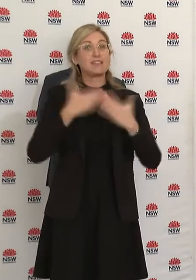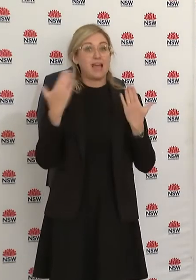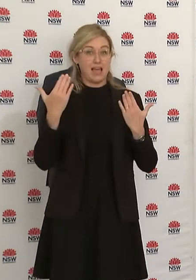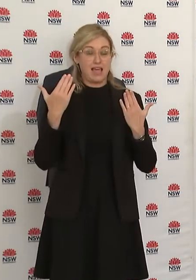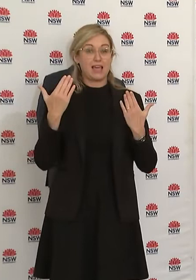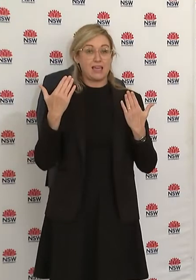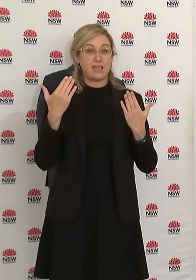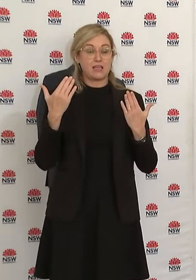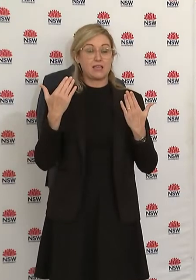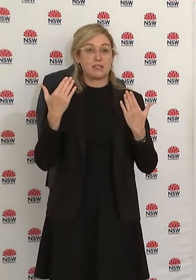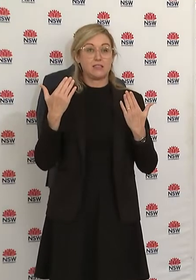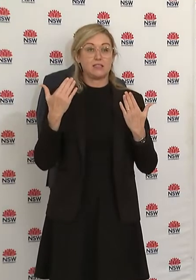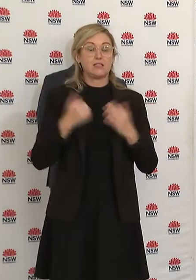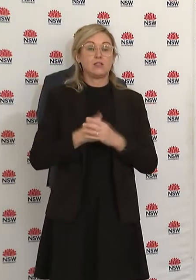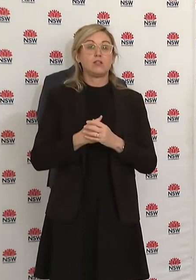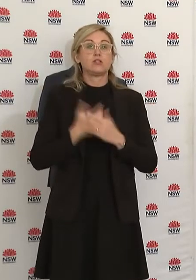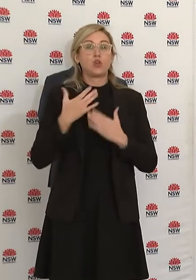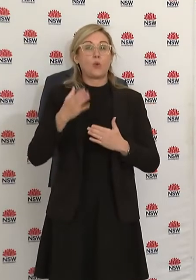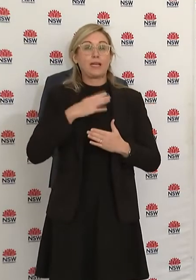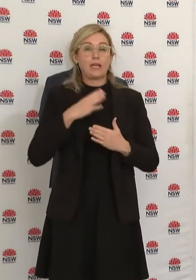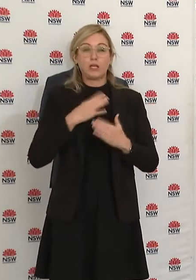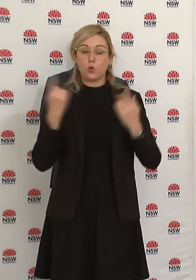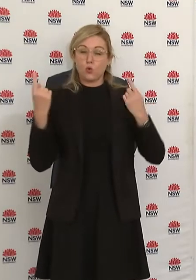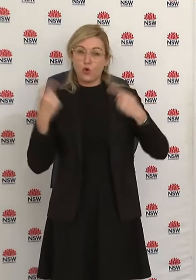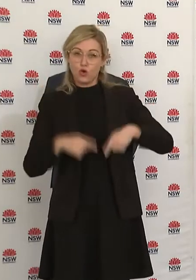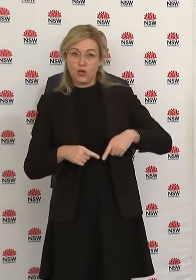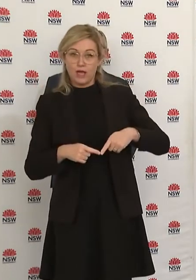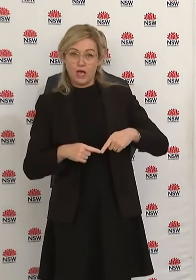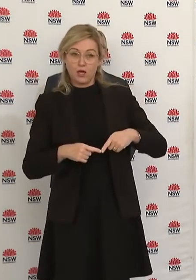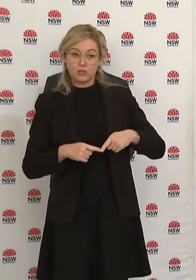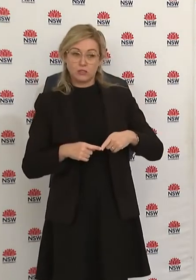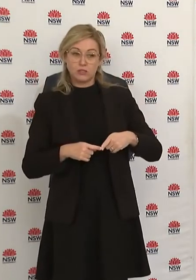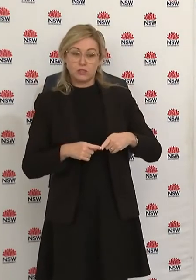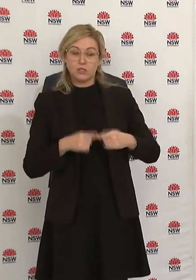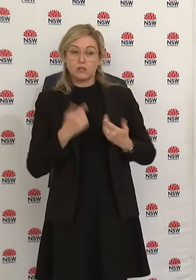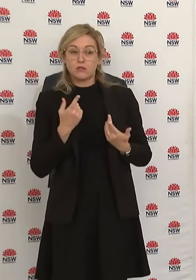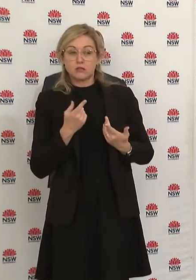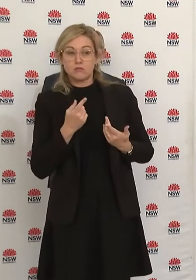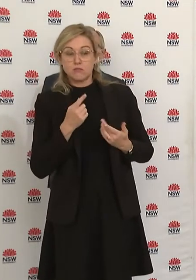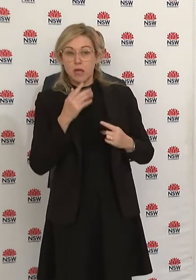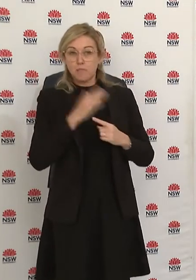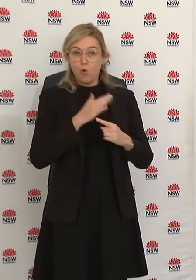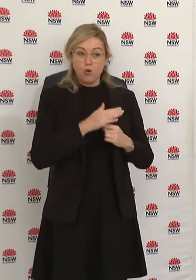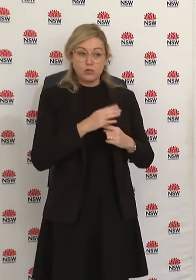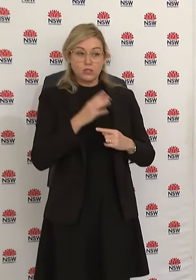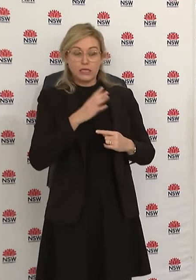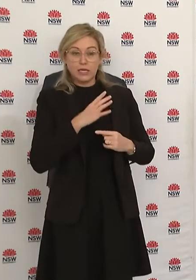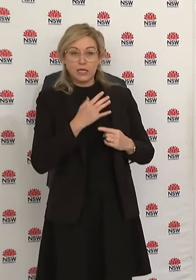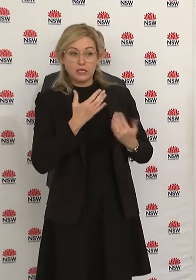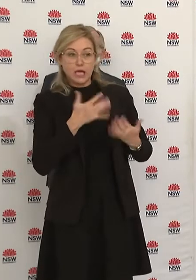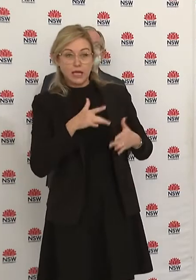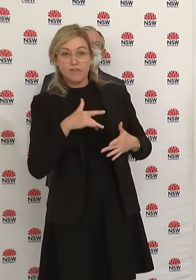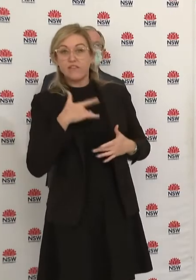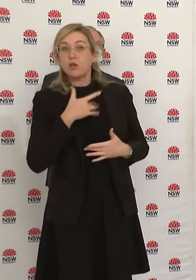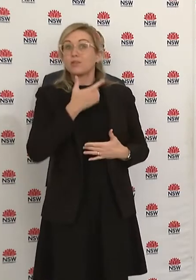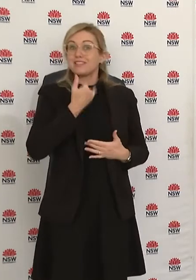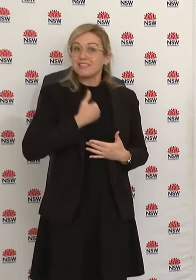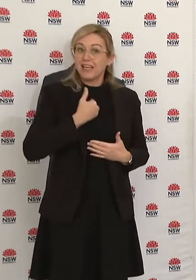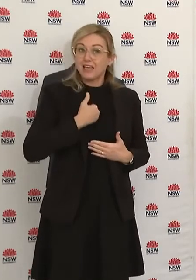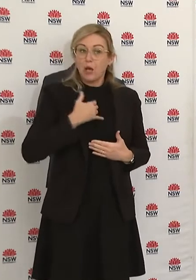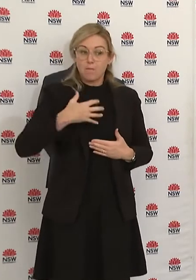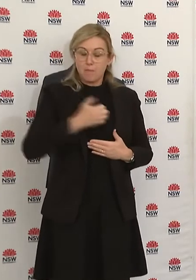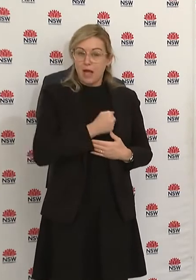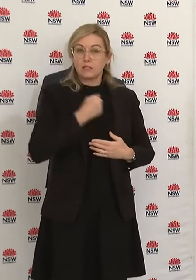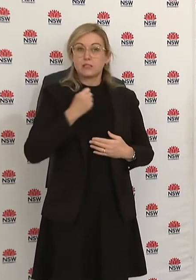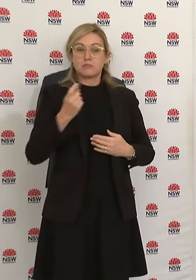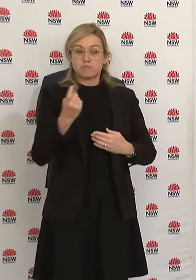out at that, and what we've got to weigh that against is the ability for people with symptoms to get diagnosed and to get fast turnarounds. So I think